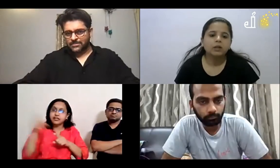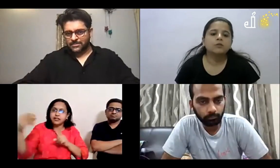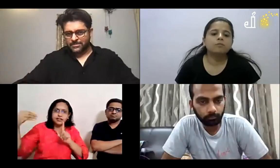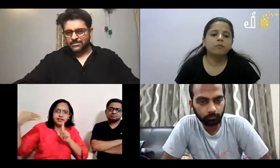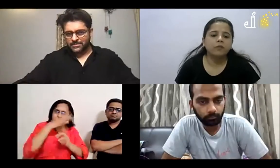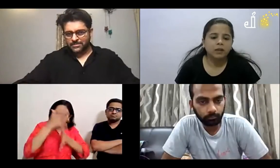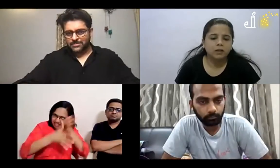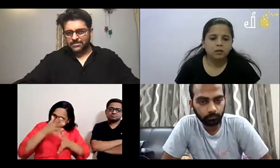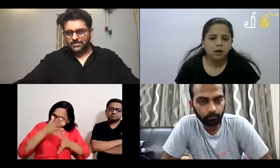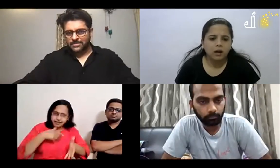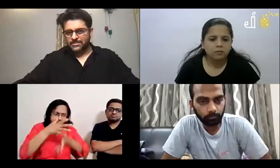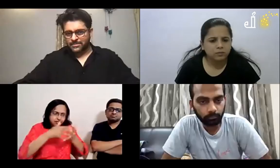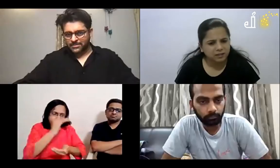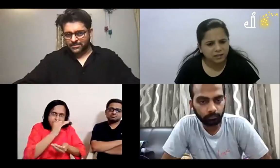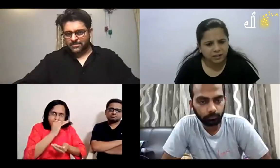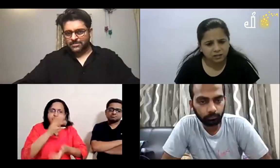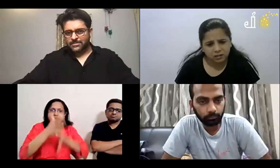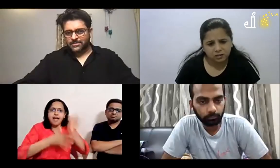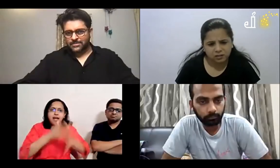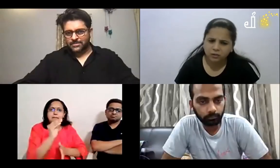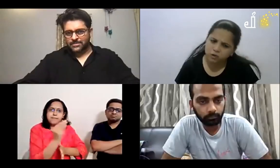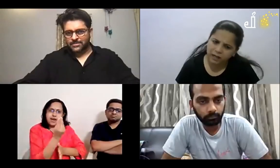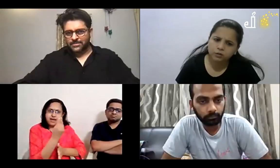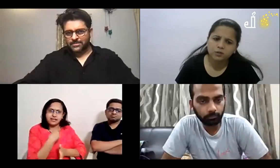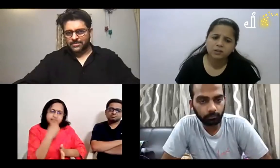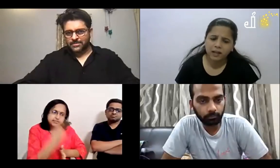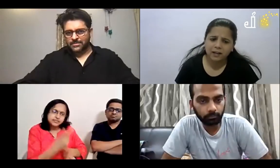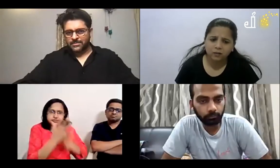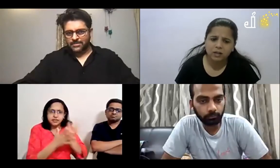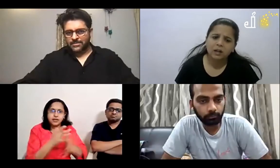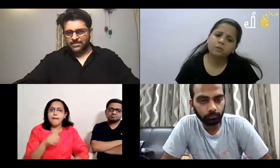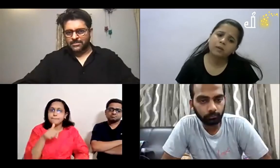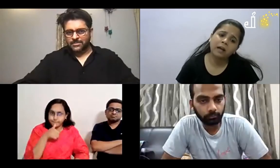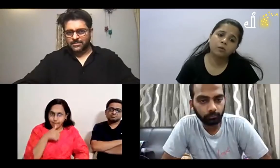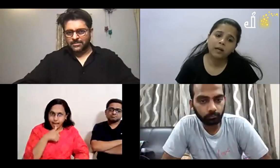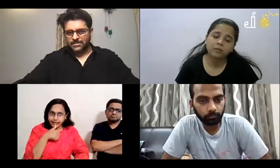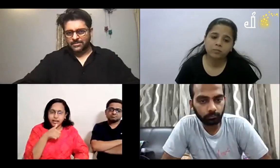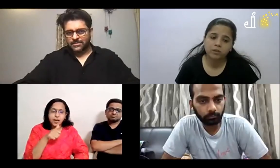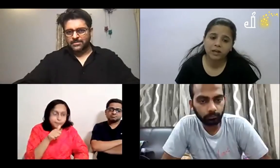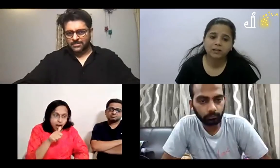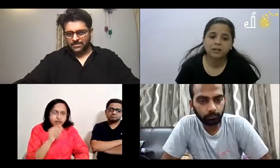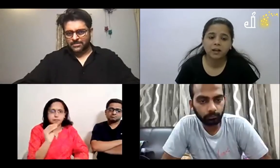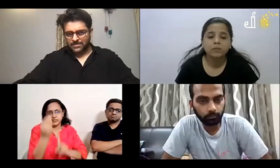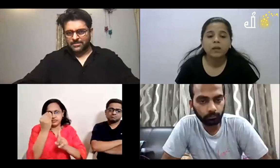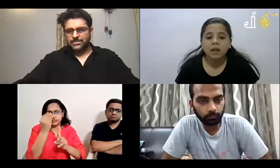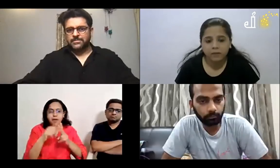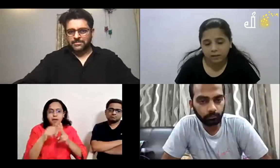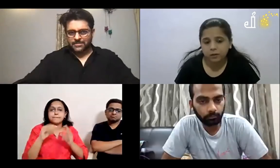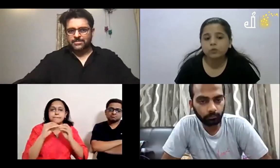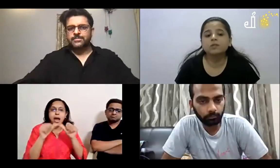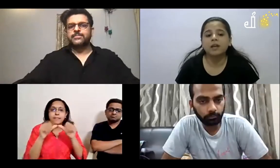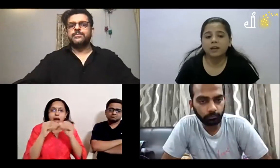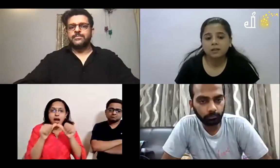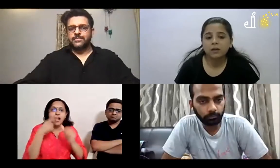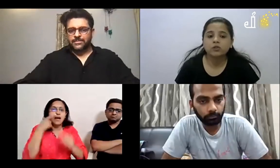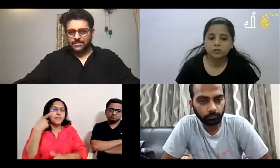school, we they said that your child is using the sign language. I looked at my child that yeah, whenever you